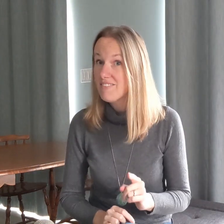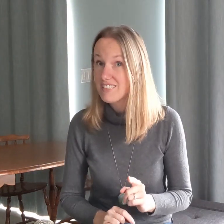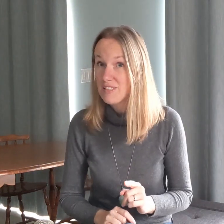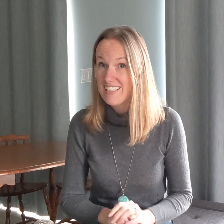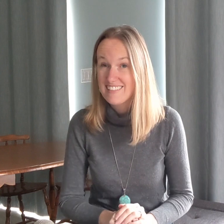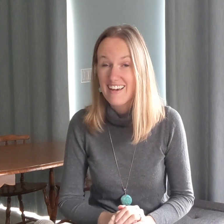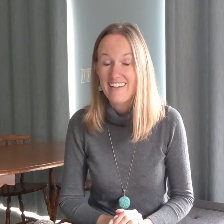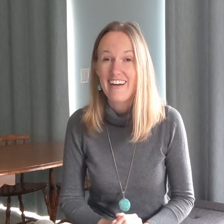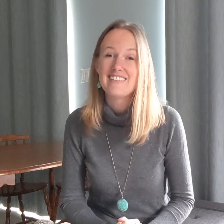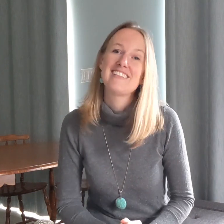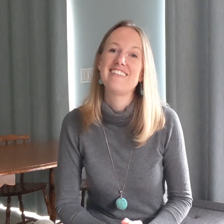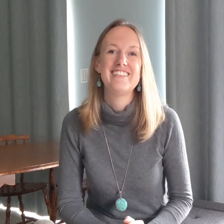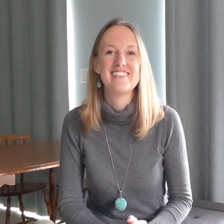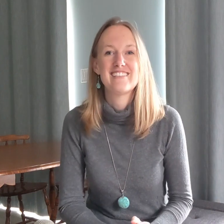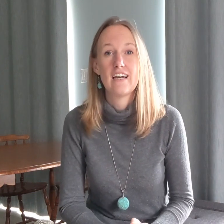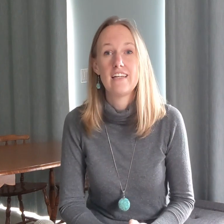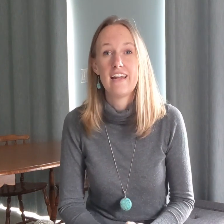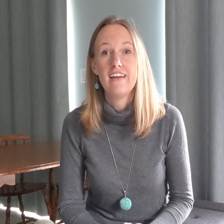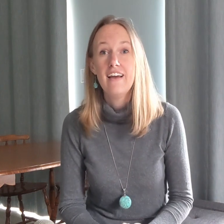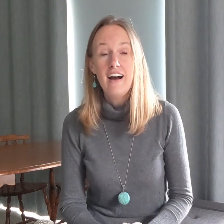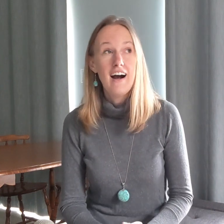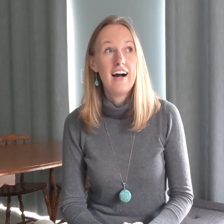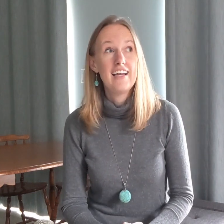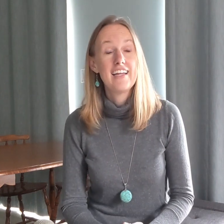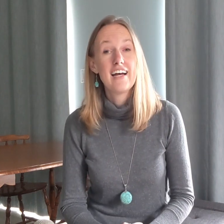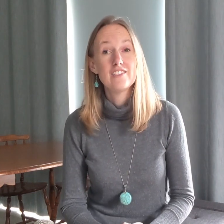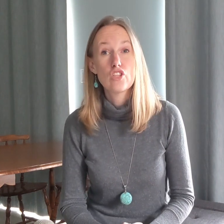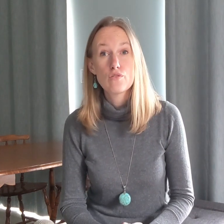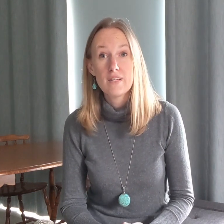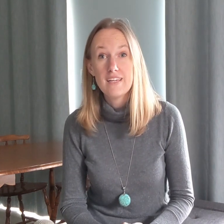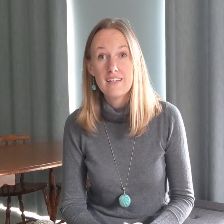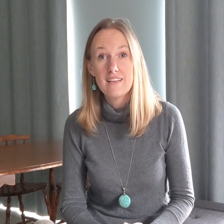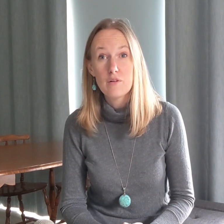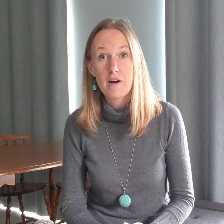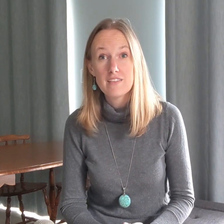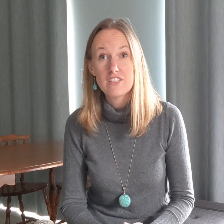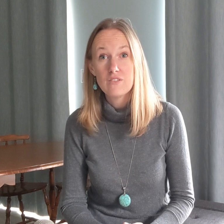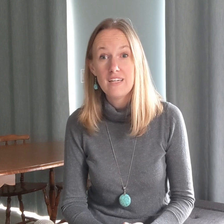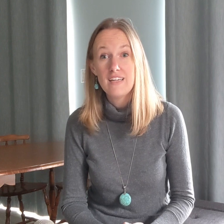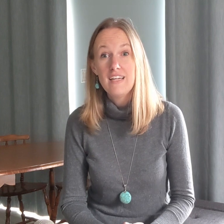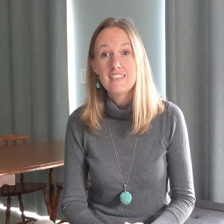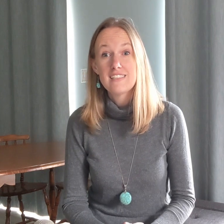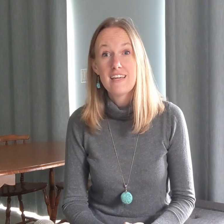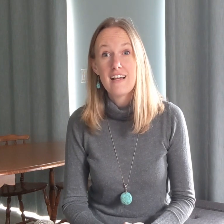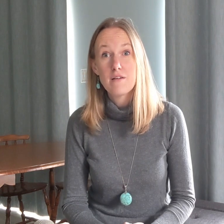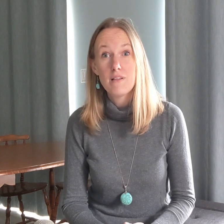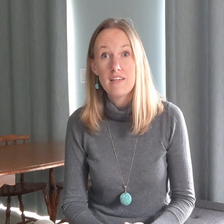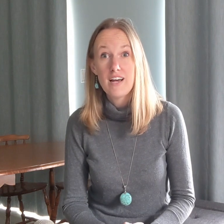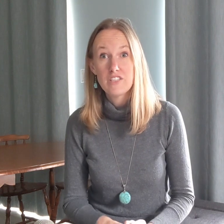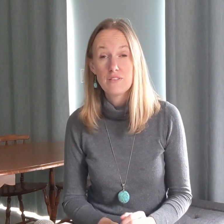is a tricky sign guys it's gonna take some time to get it. It has three little parts to it just like unbelief has three